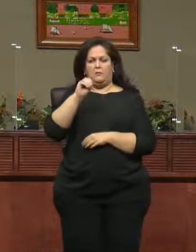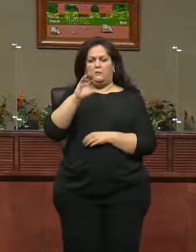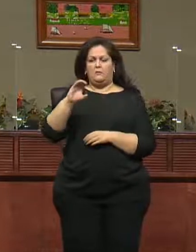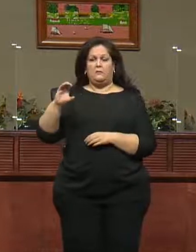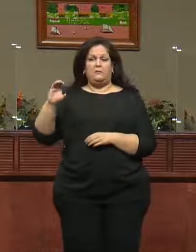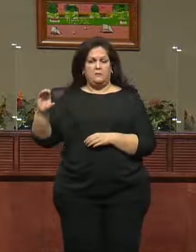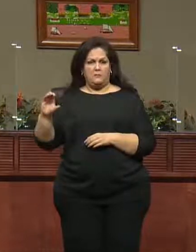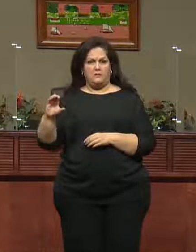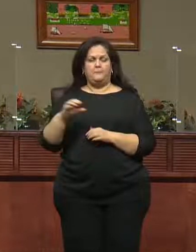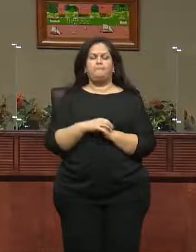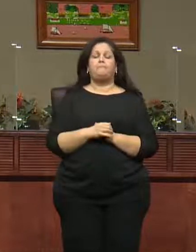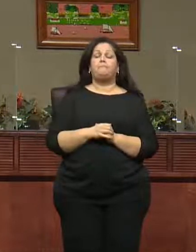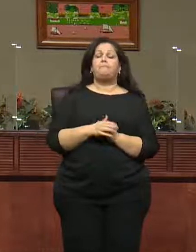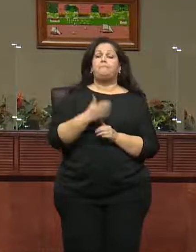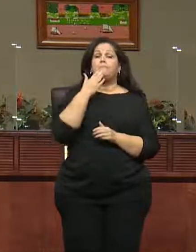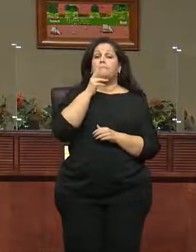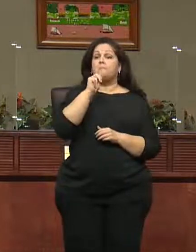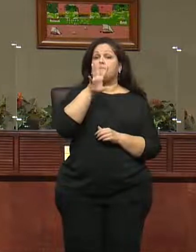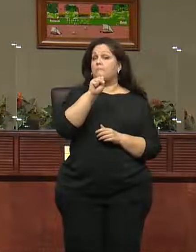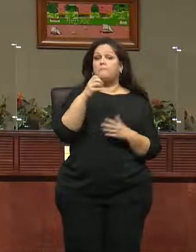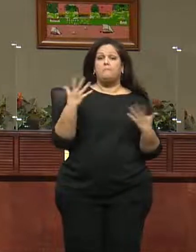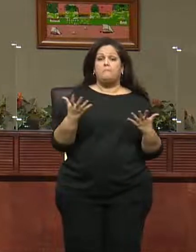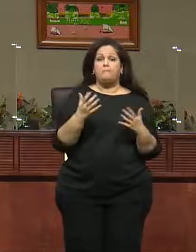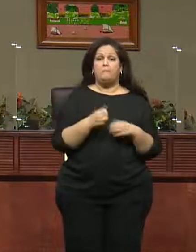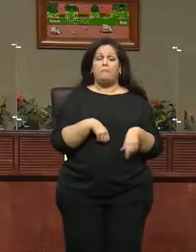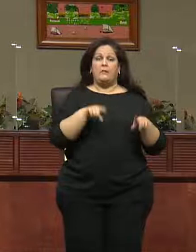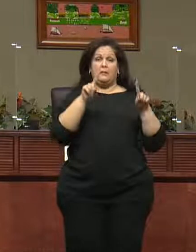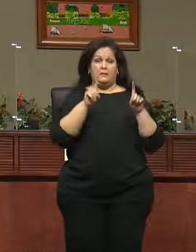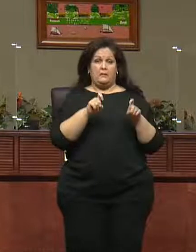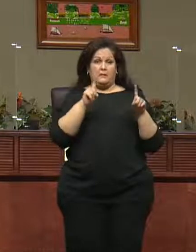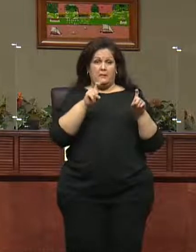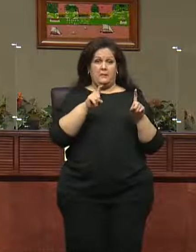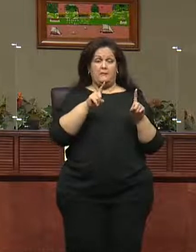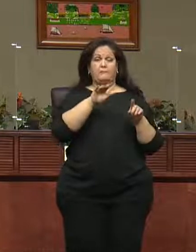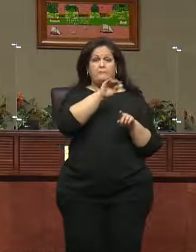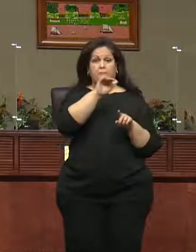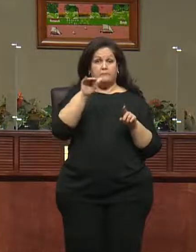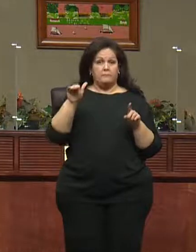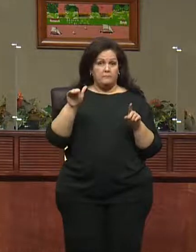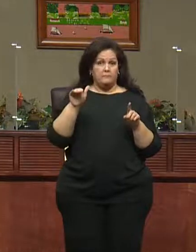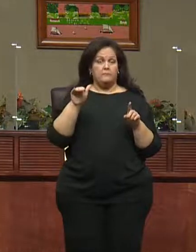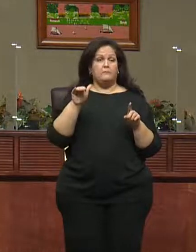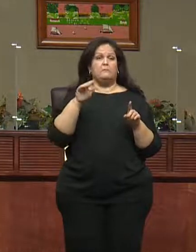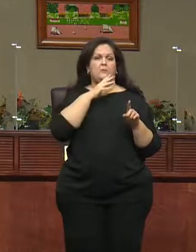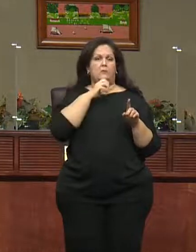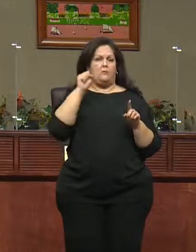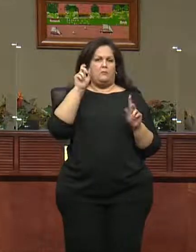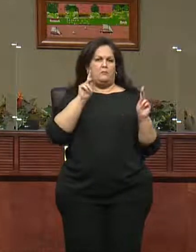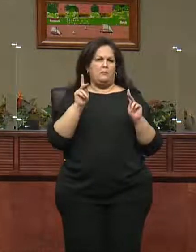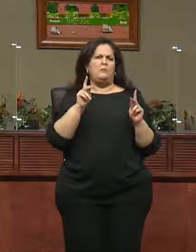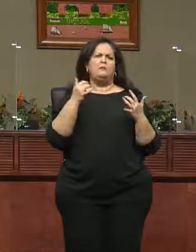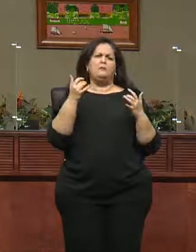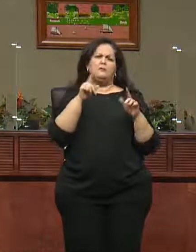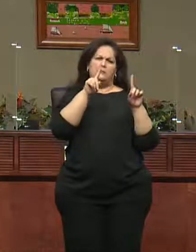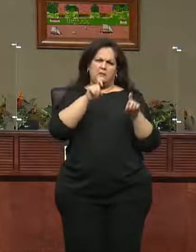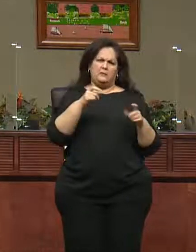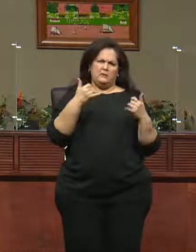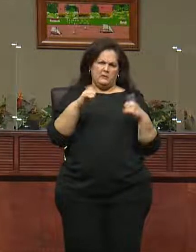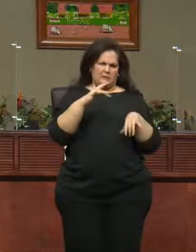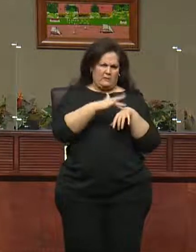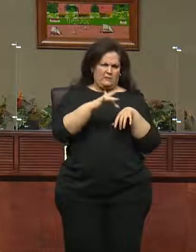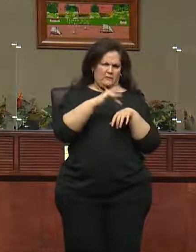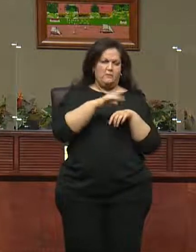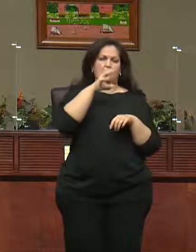now about the good news. In terms of testing, we want to remind our seniors that testing is still available at the Convention